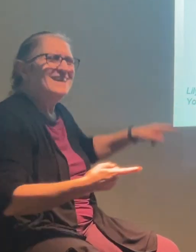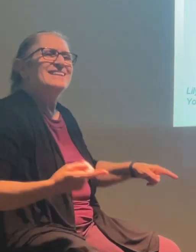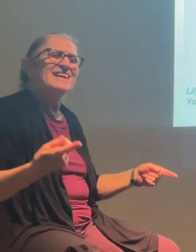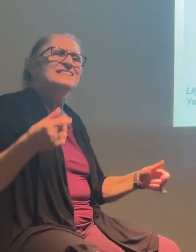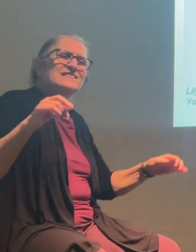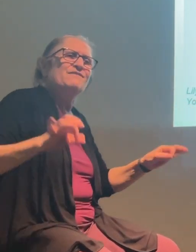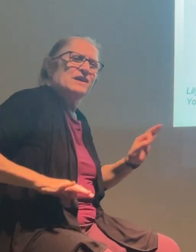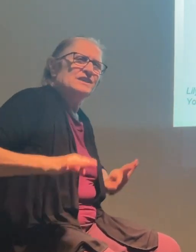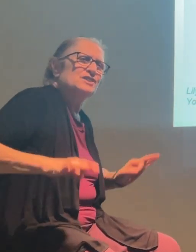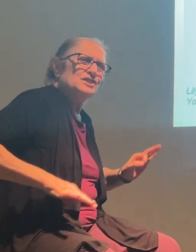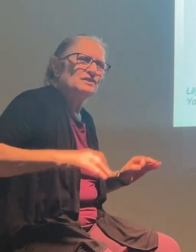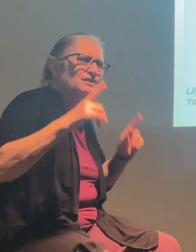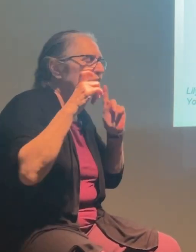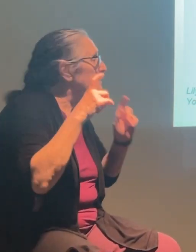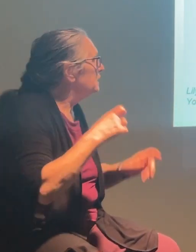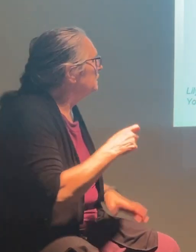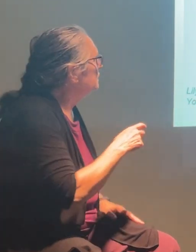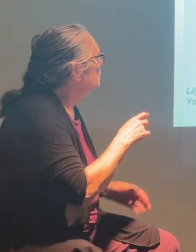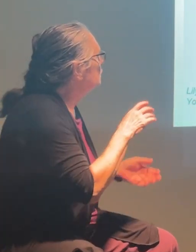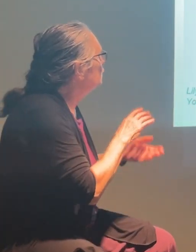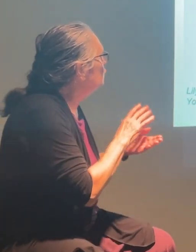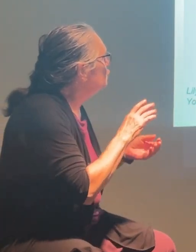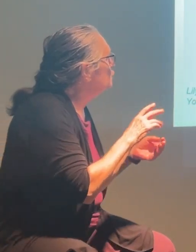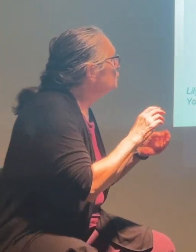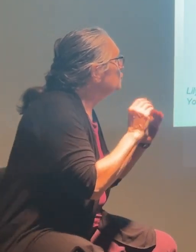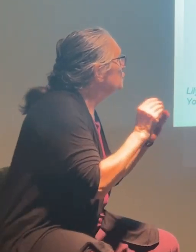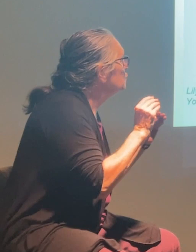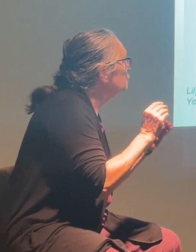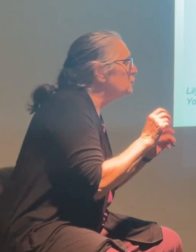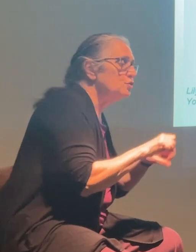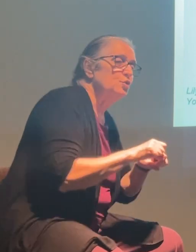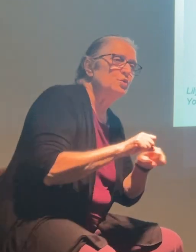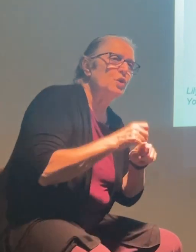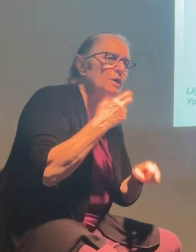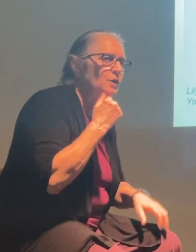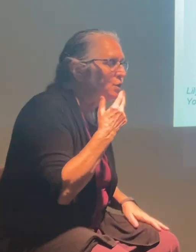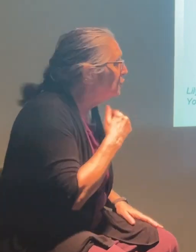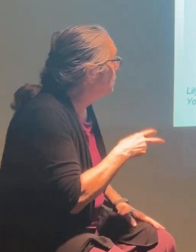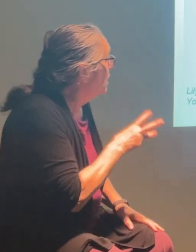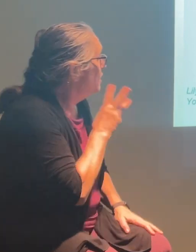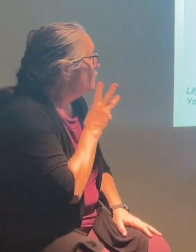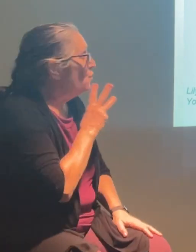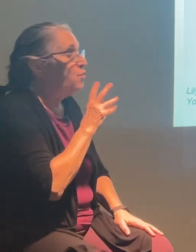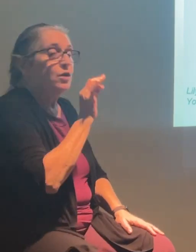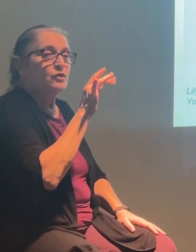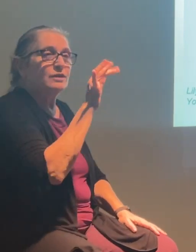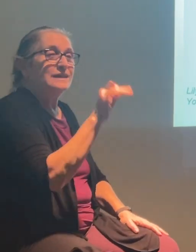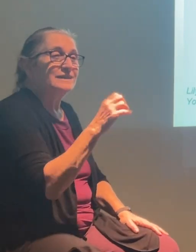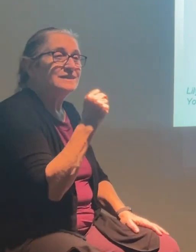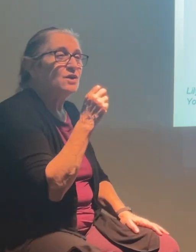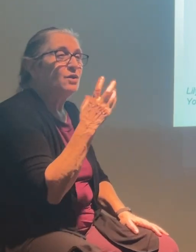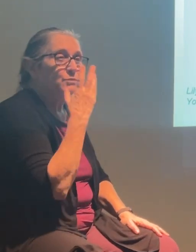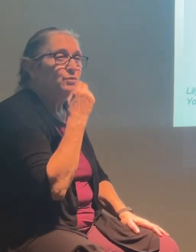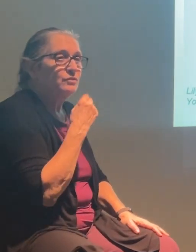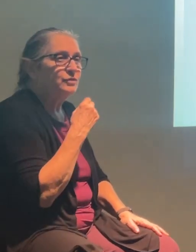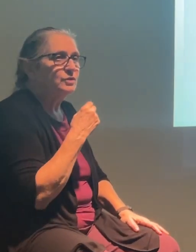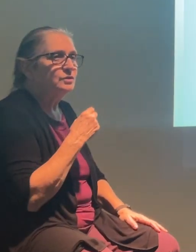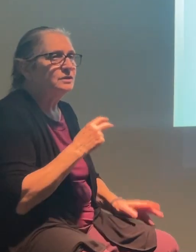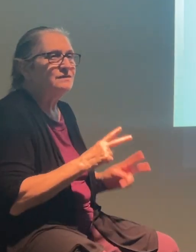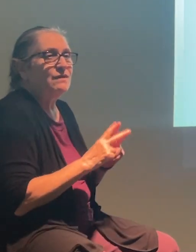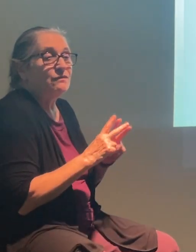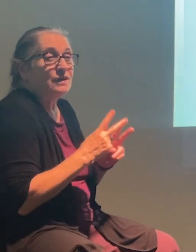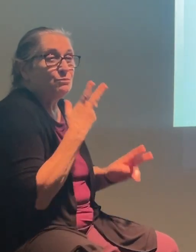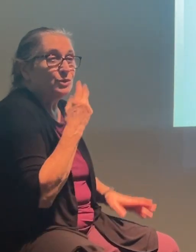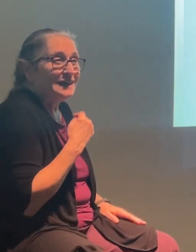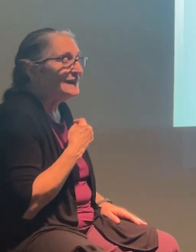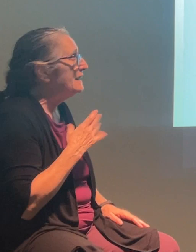And you can see the shoes are very cute, very nice. The water lilies are extremely beautiful. The water is very respectful. It's always pretty and very, very